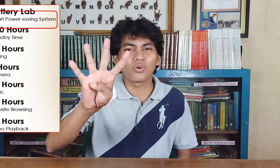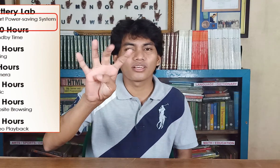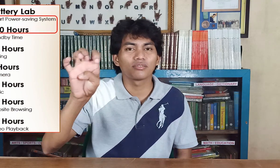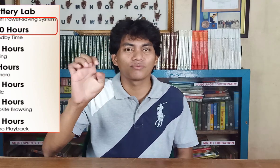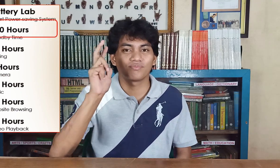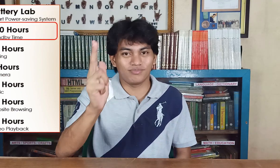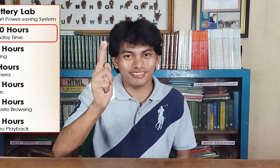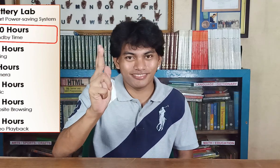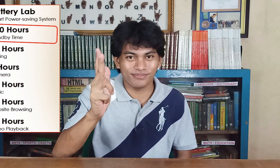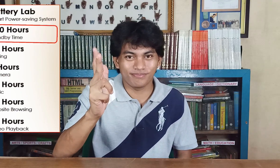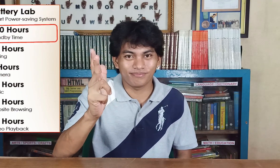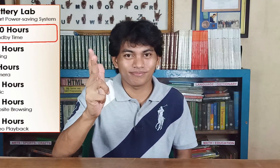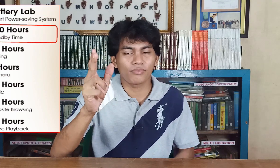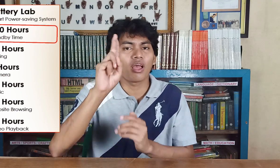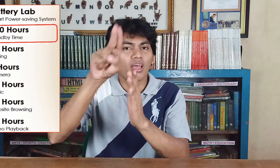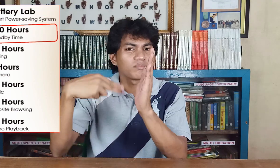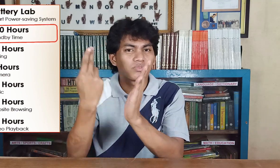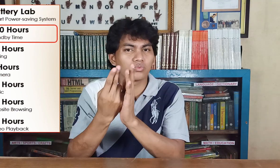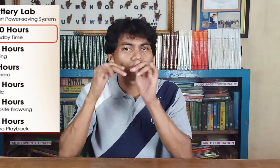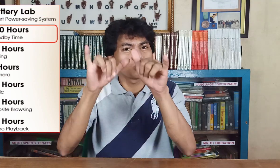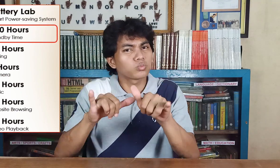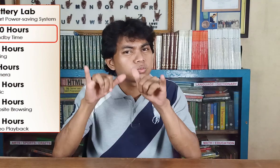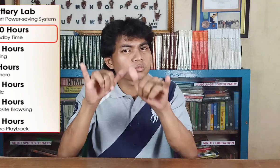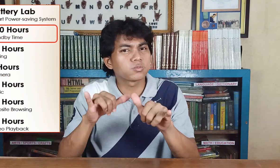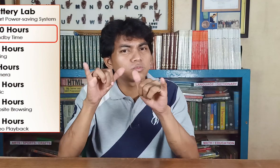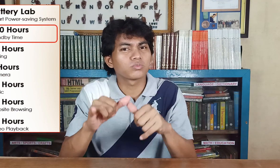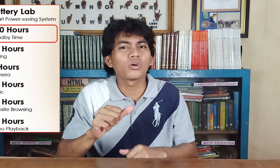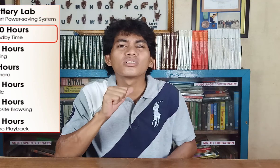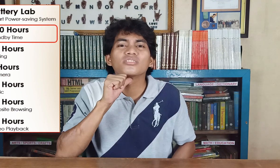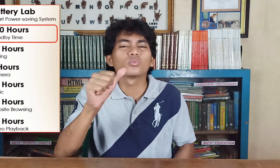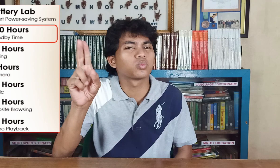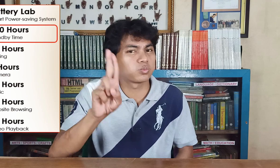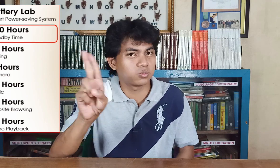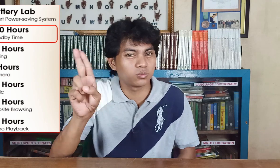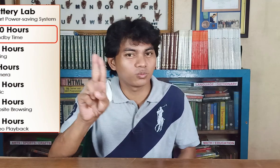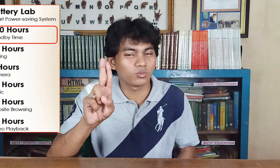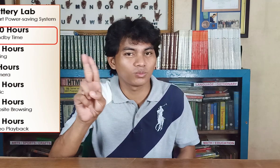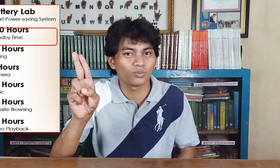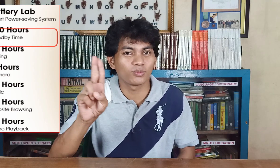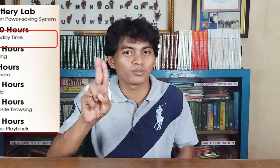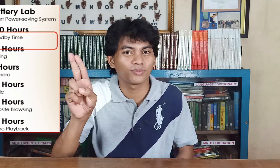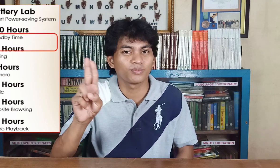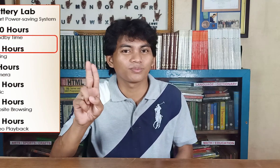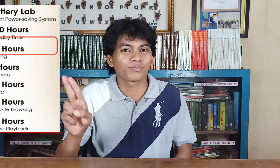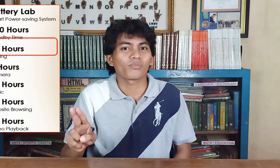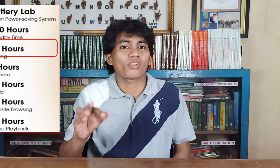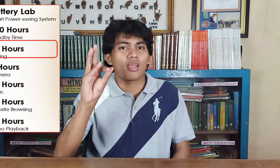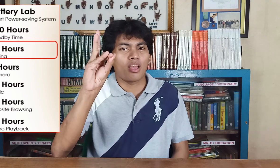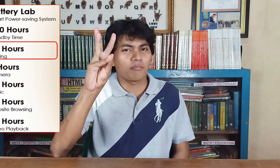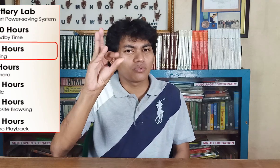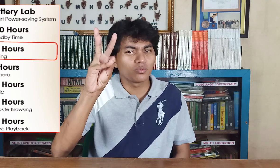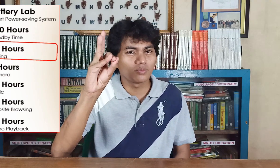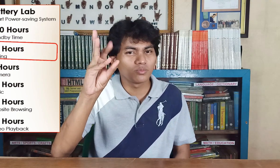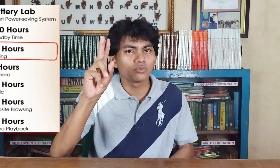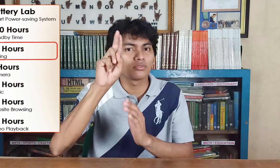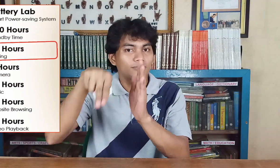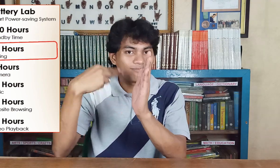Look at what 5000 mAh battery can do. 430 hours if on and not in use.